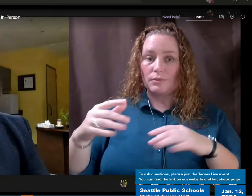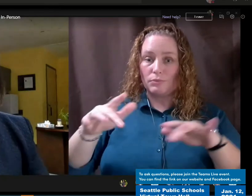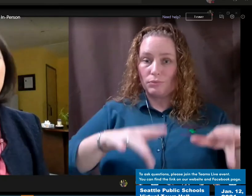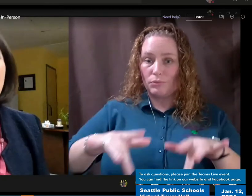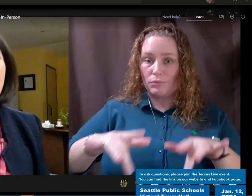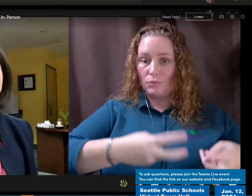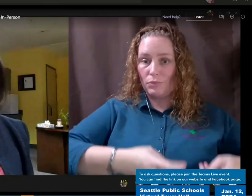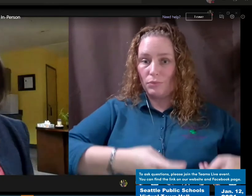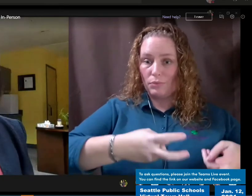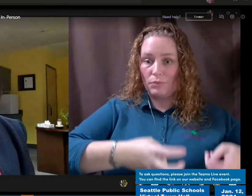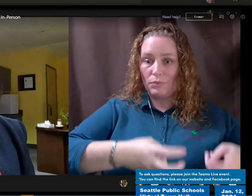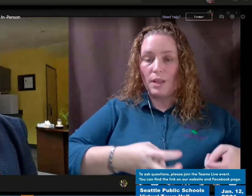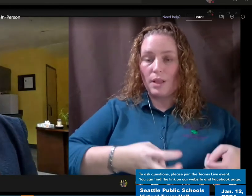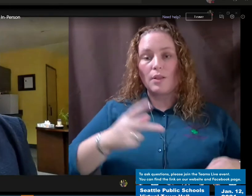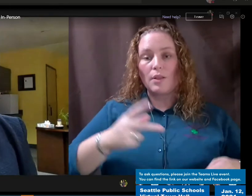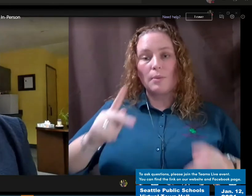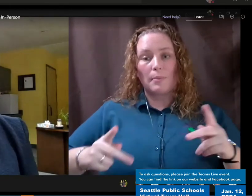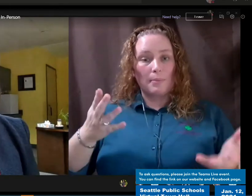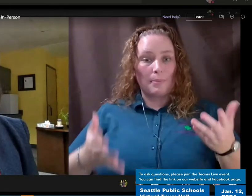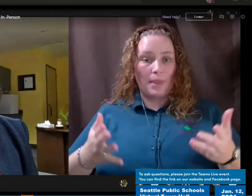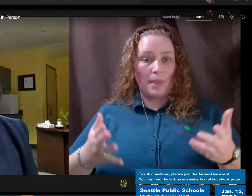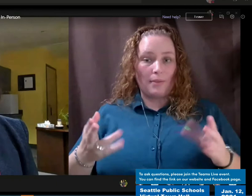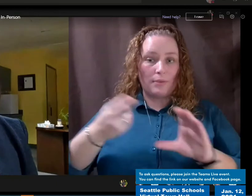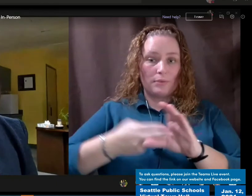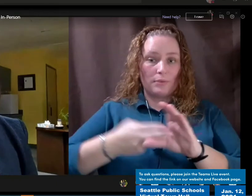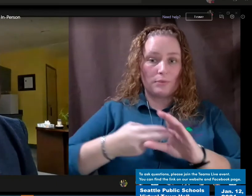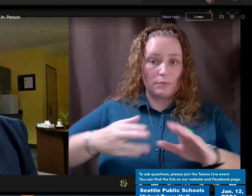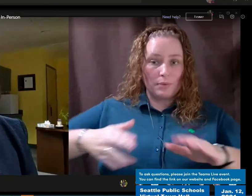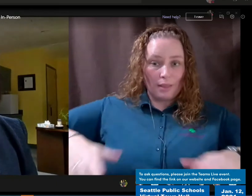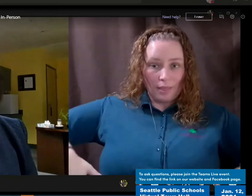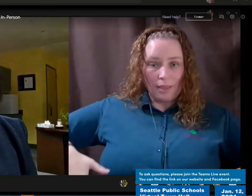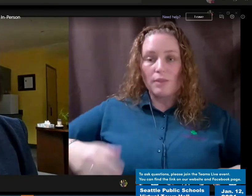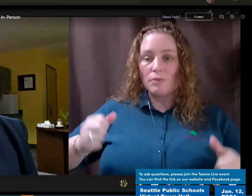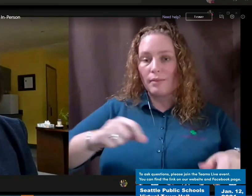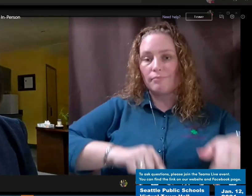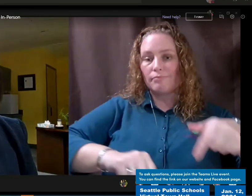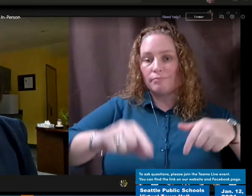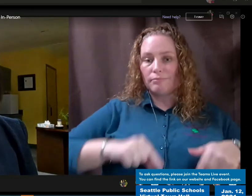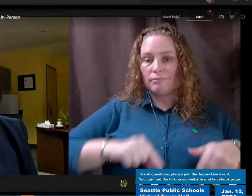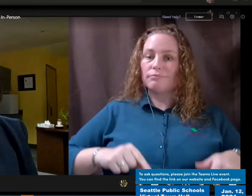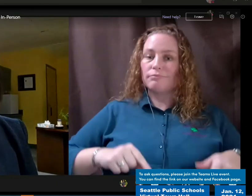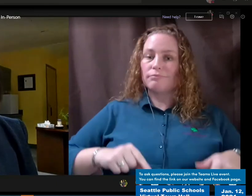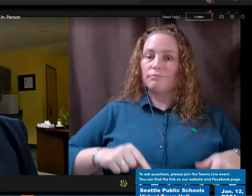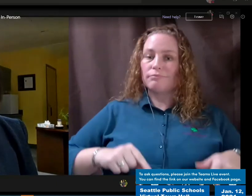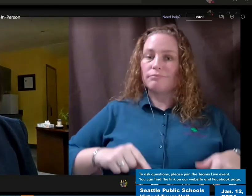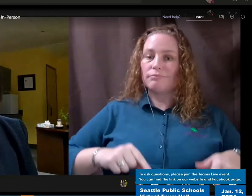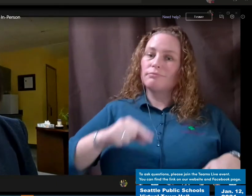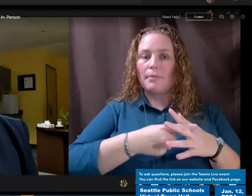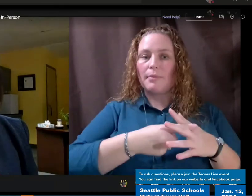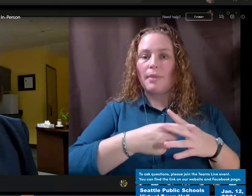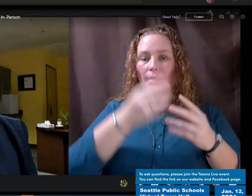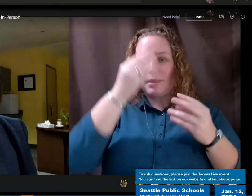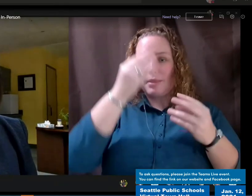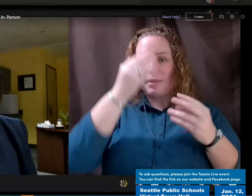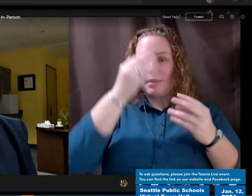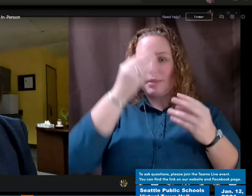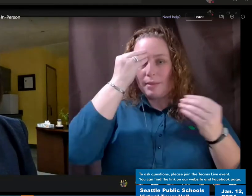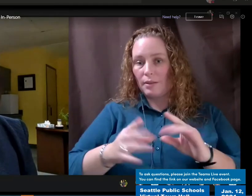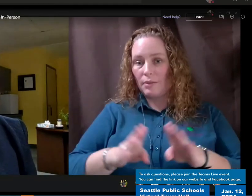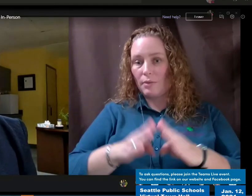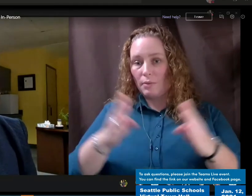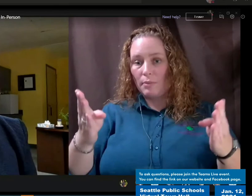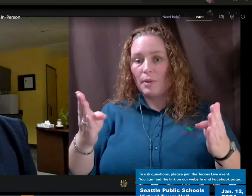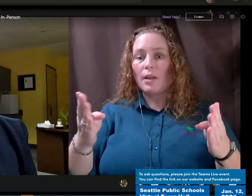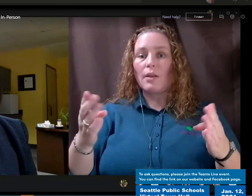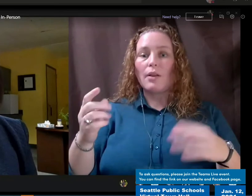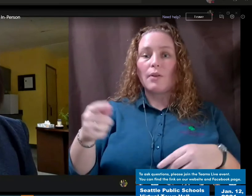maybe joined us late to go back and review at the beginning some of the information about reopening. We do have some questions that we can get